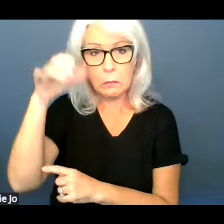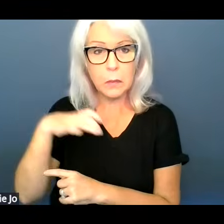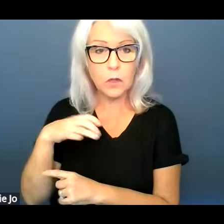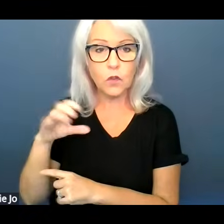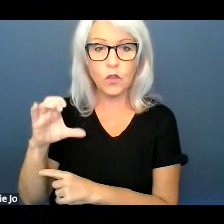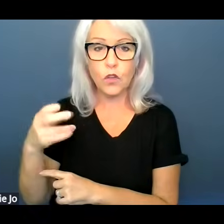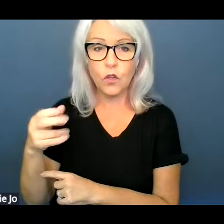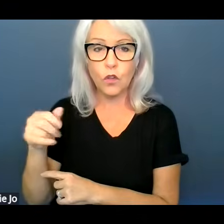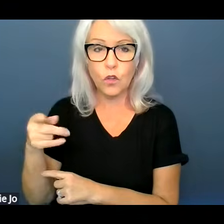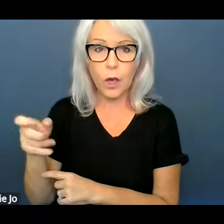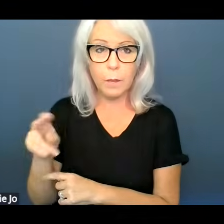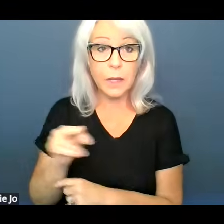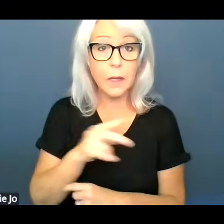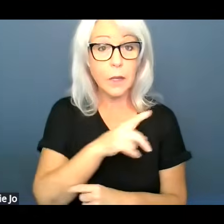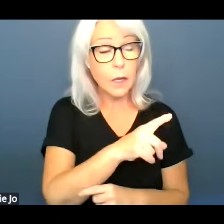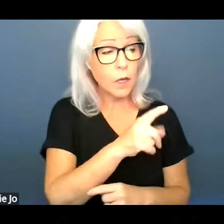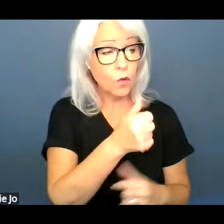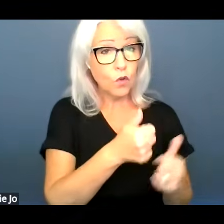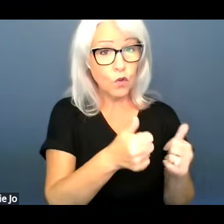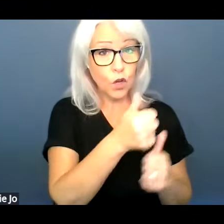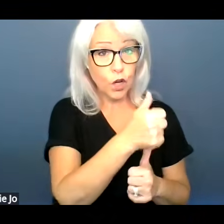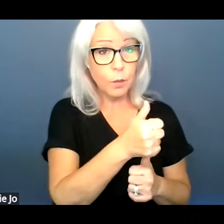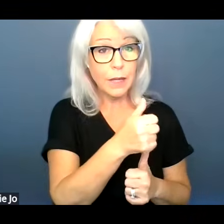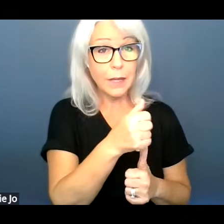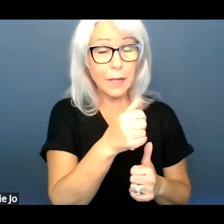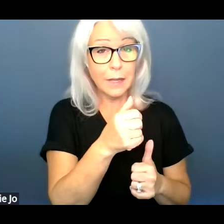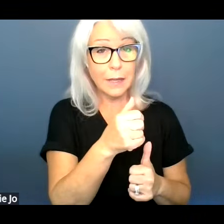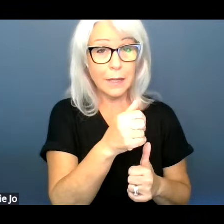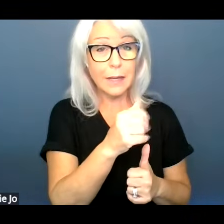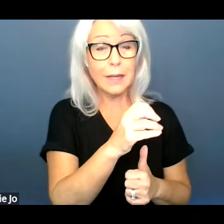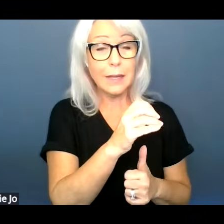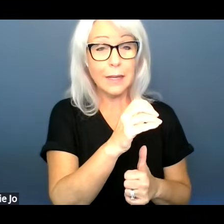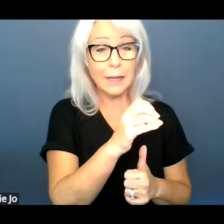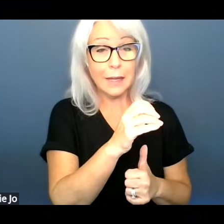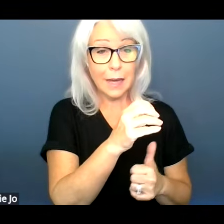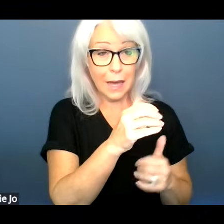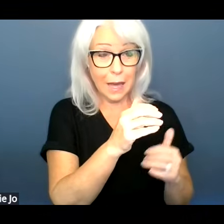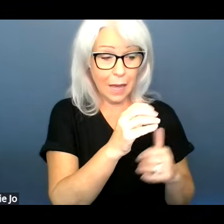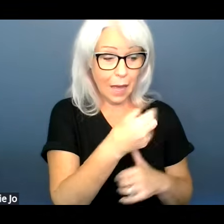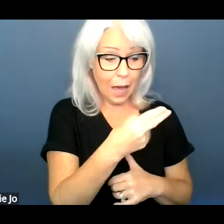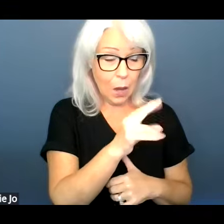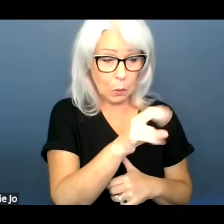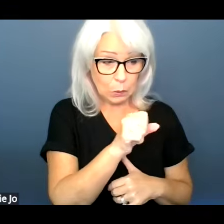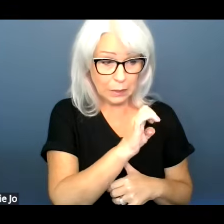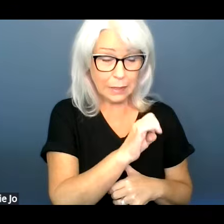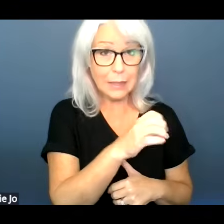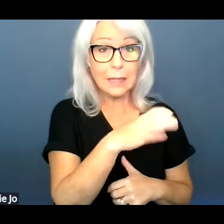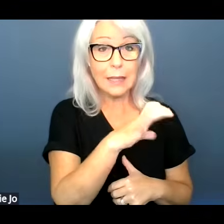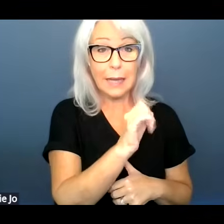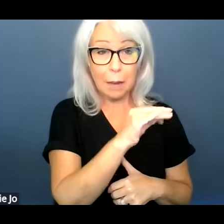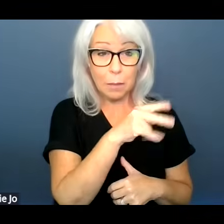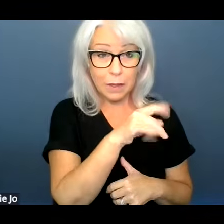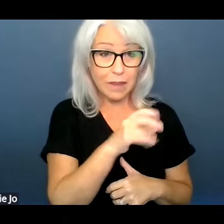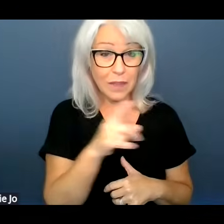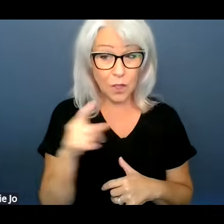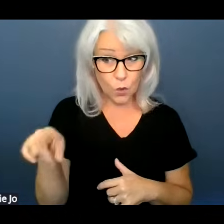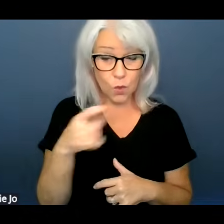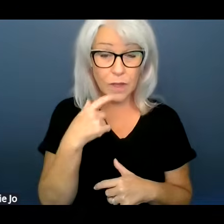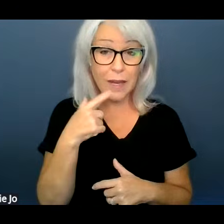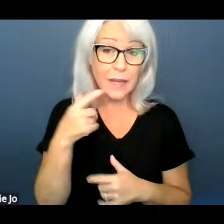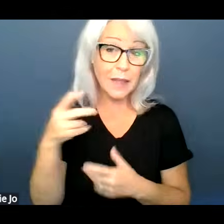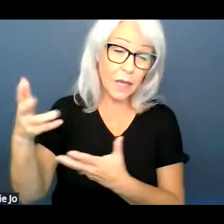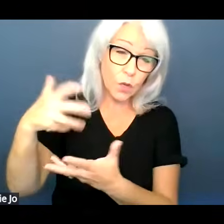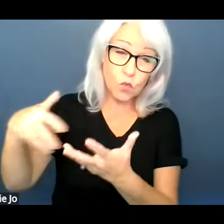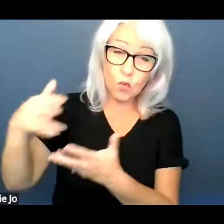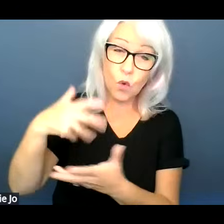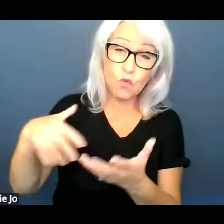House Campus said, you were circulating petitions in a social setting, or Yes. those were being circulated. Yeah, and